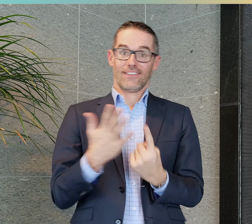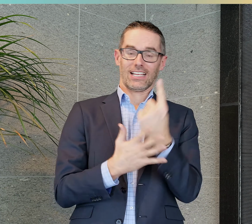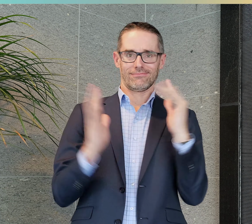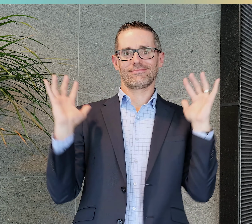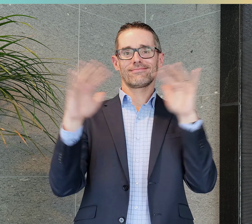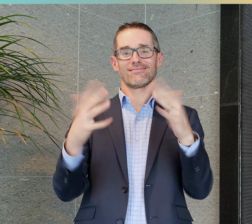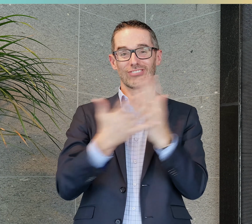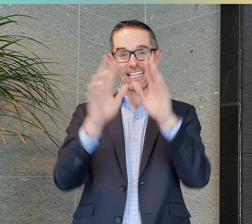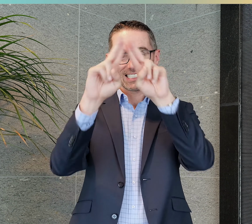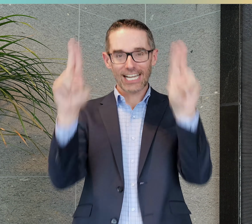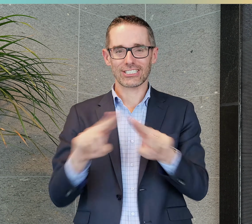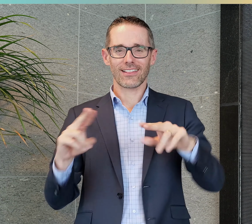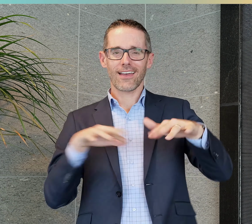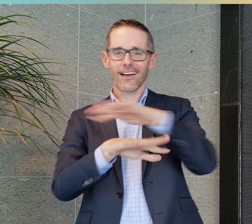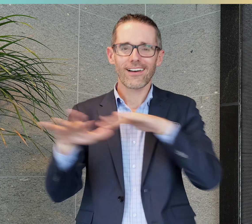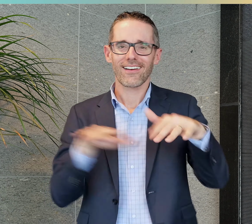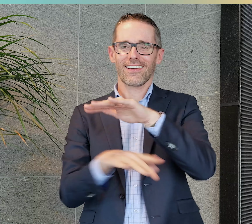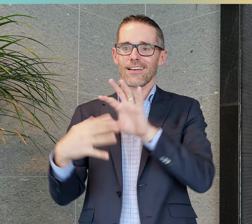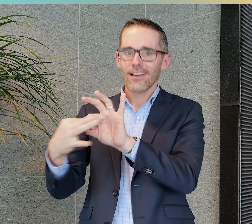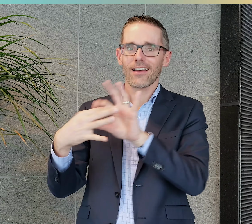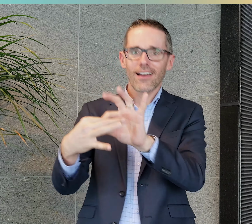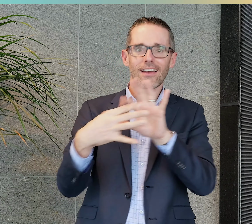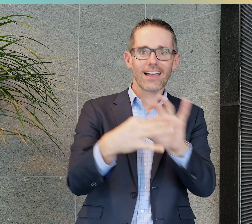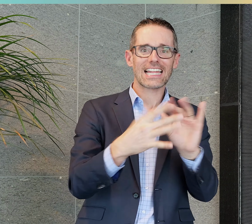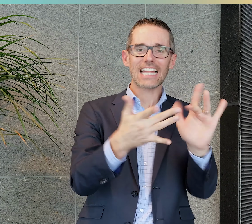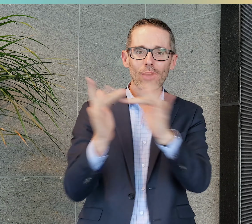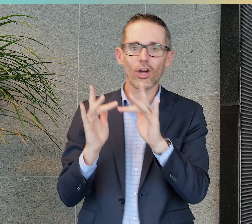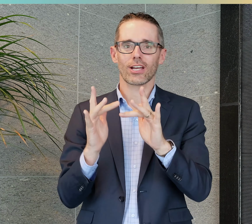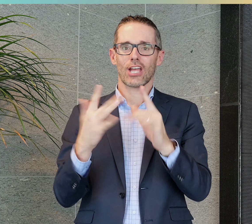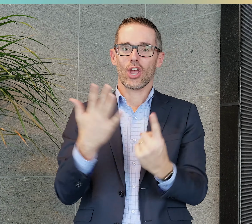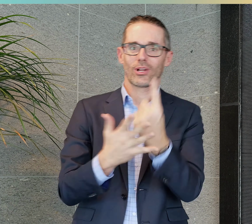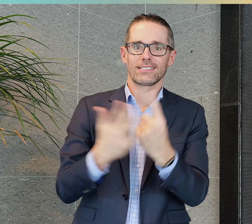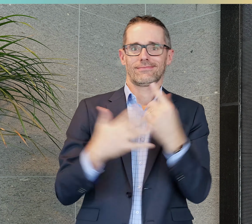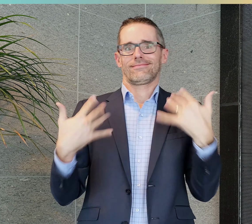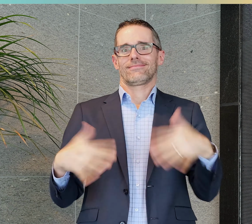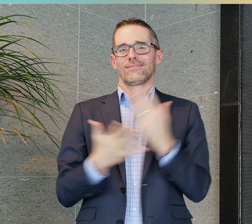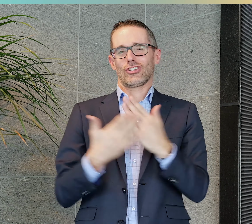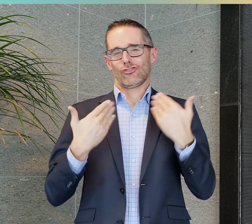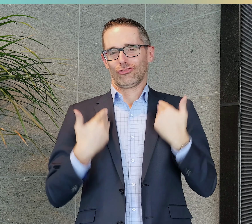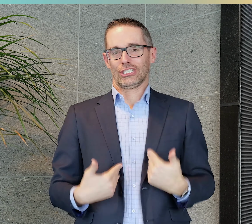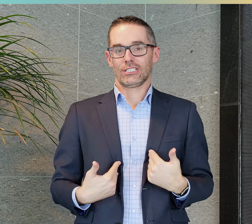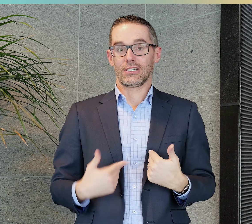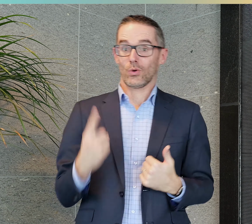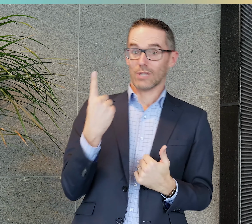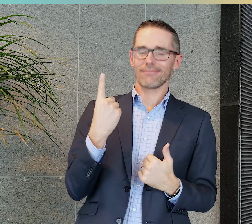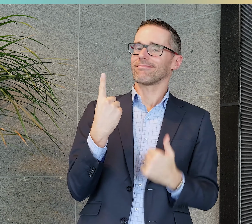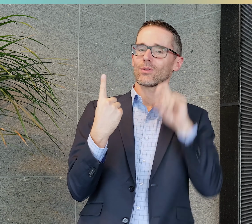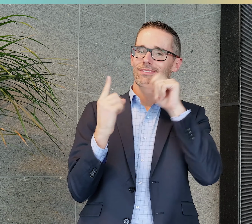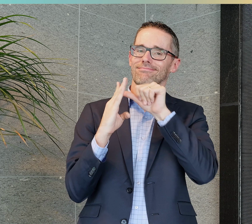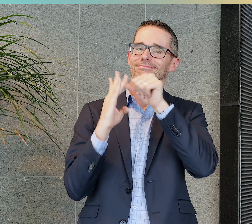The most recent event was well attended. It was a great international networking opportunity